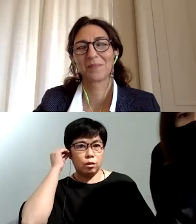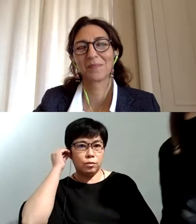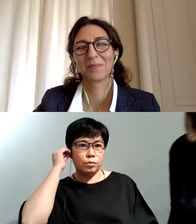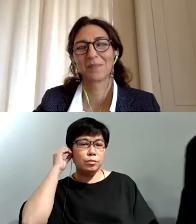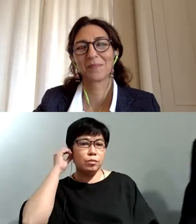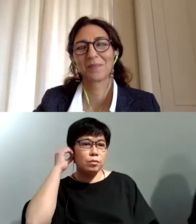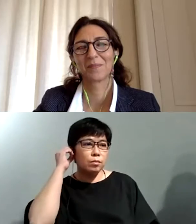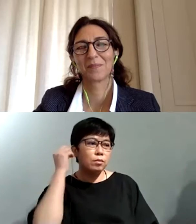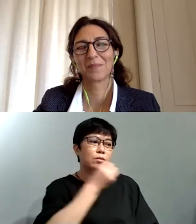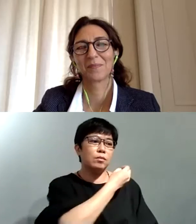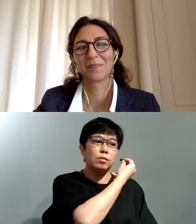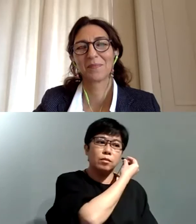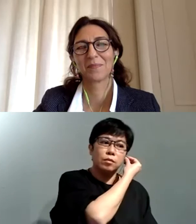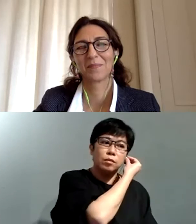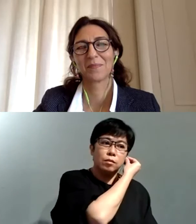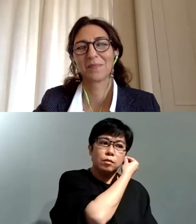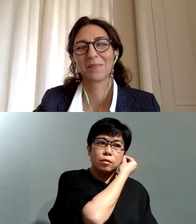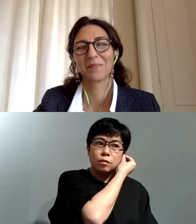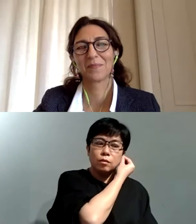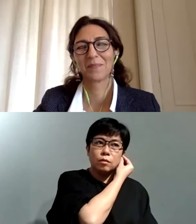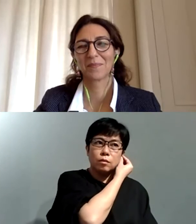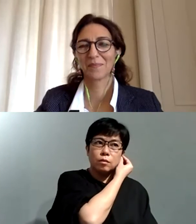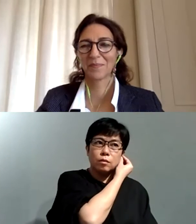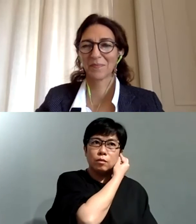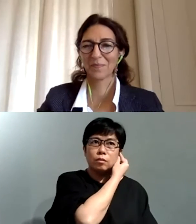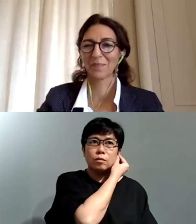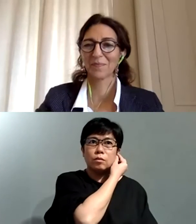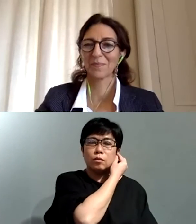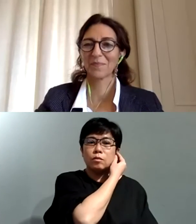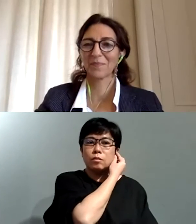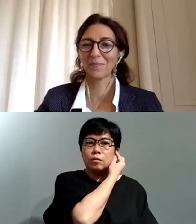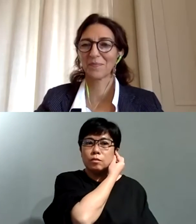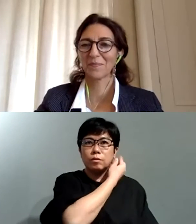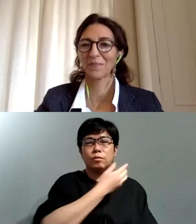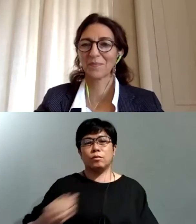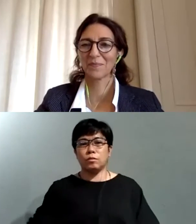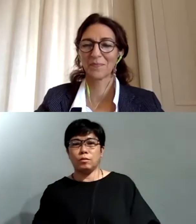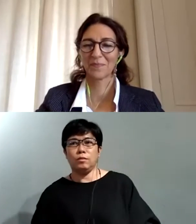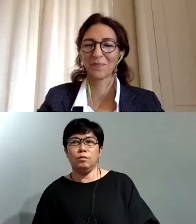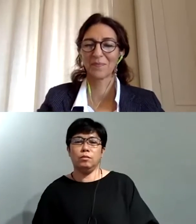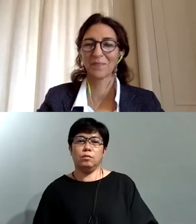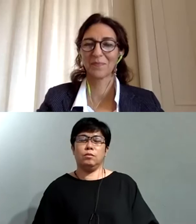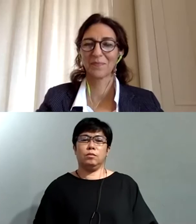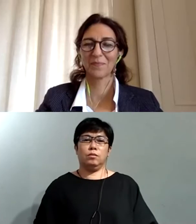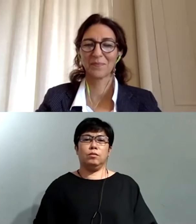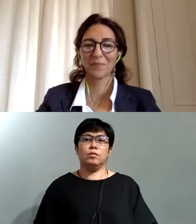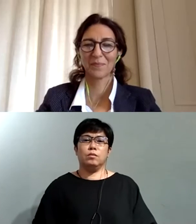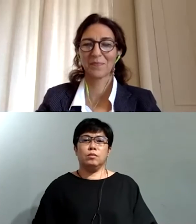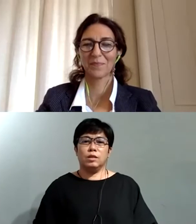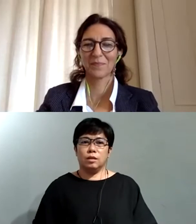community? Are there any reflection that we need to remind ourselves so that we can